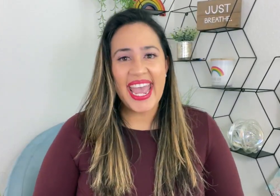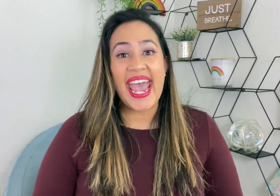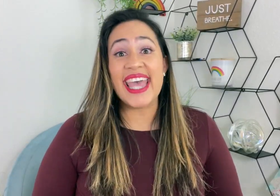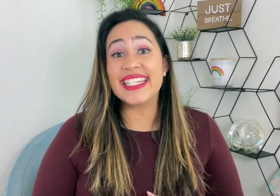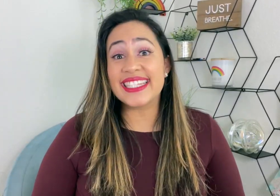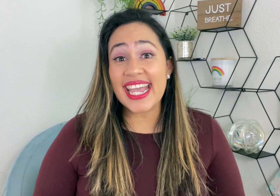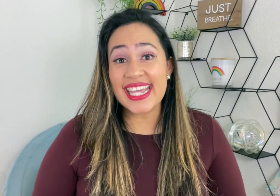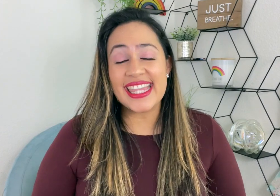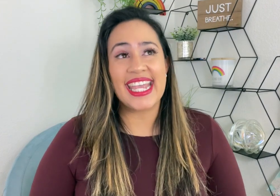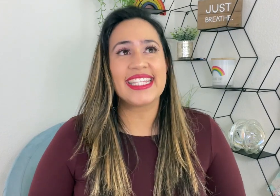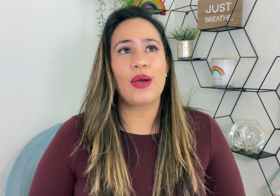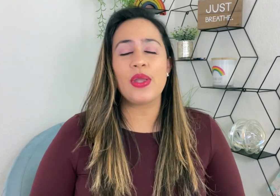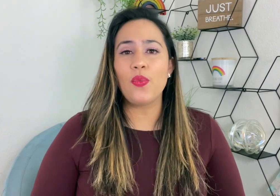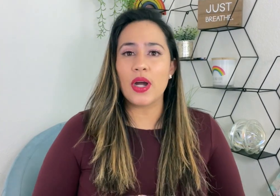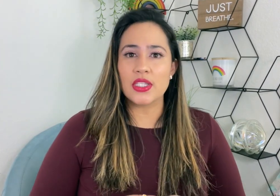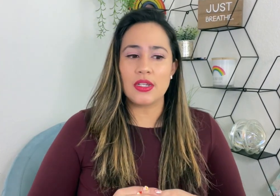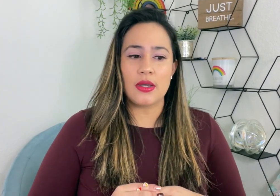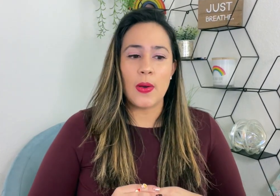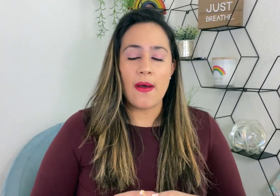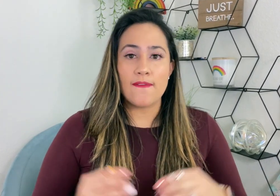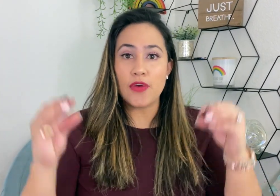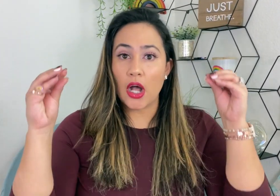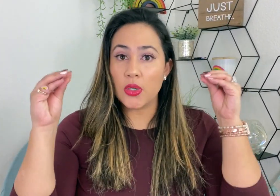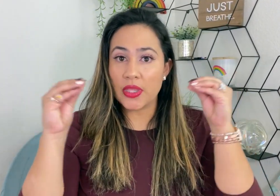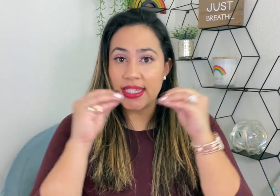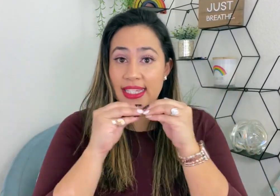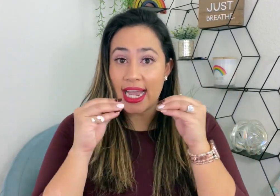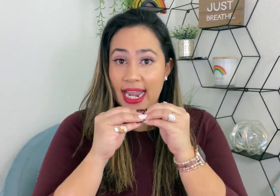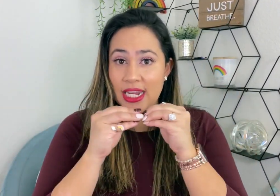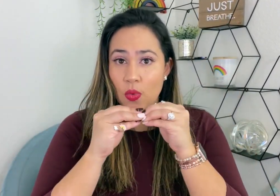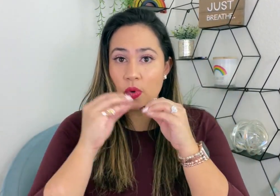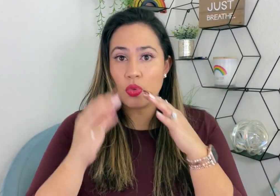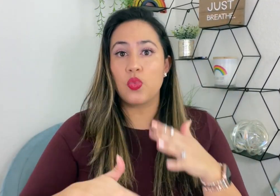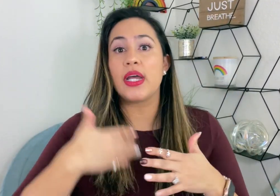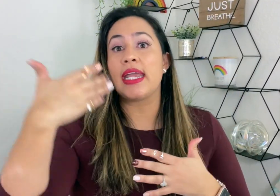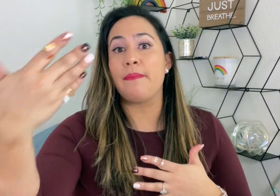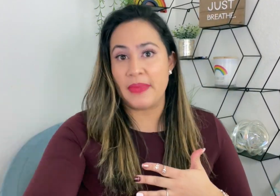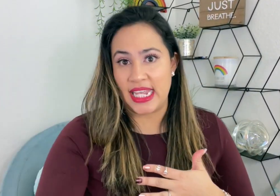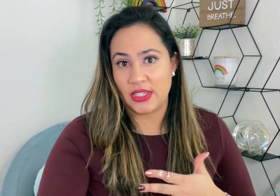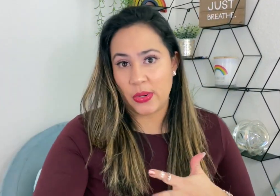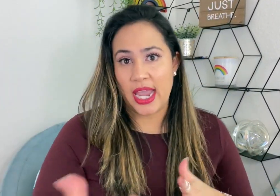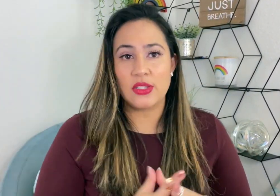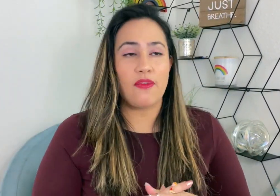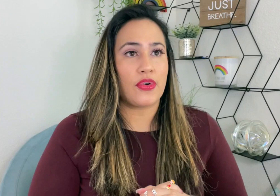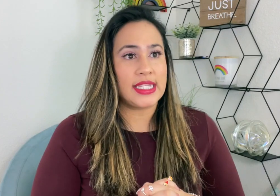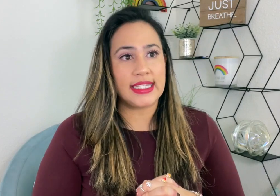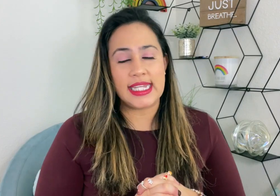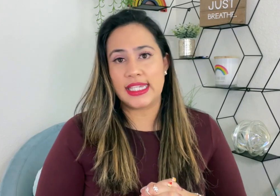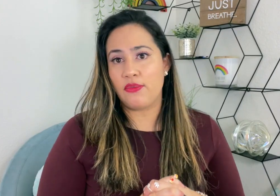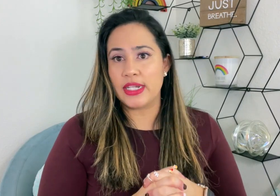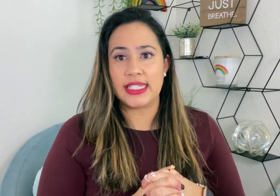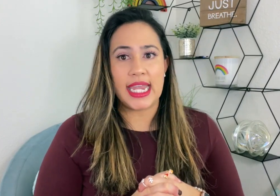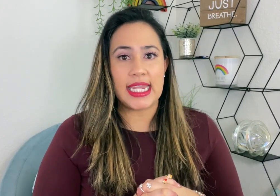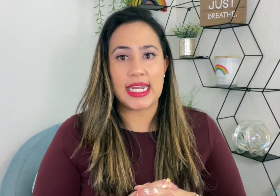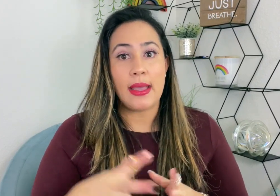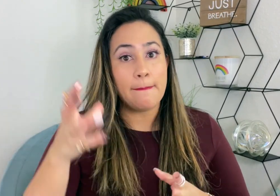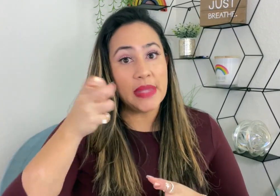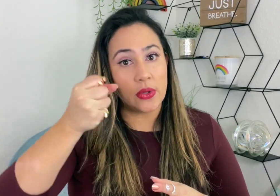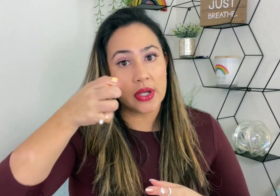And the second thing is that we want to follow the sign with what it means, okay? So for instance, if we're saying milk,